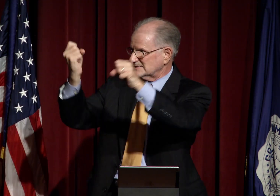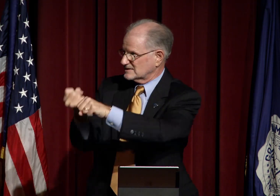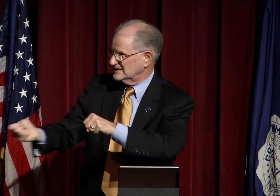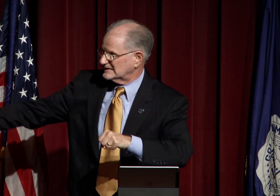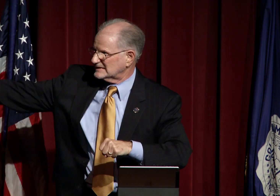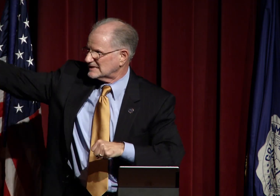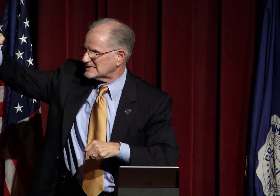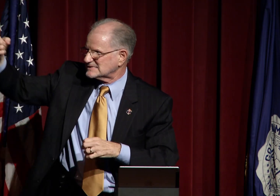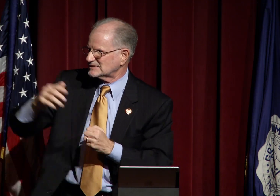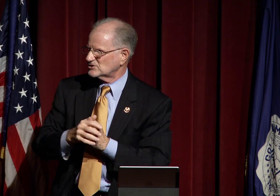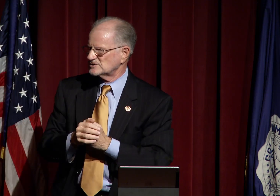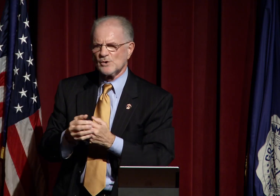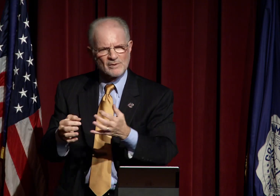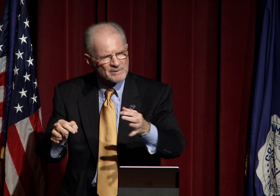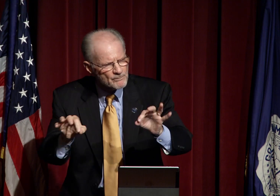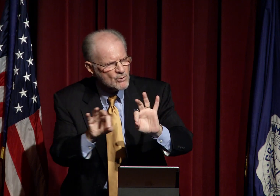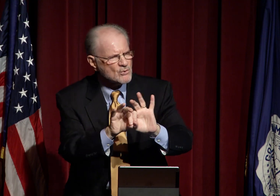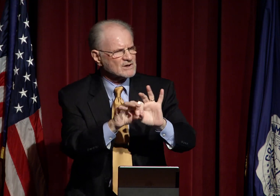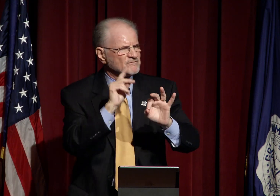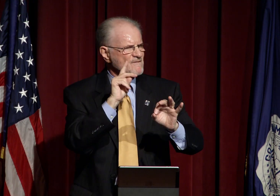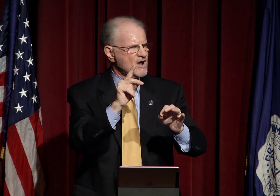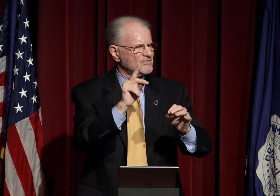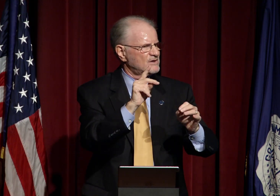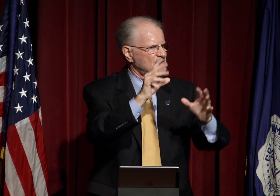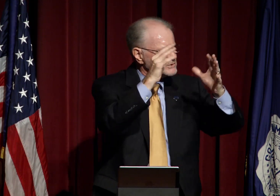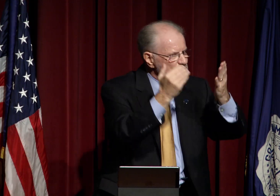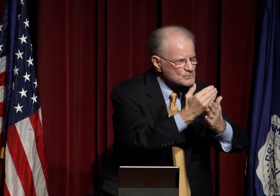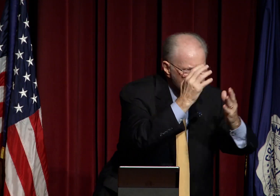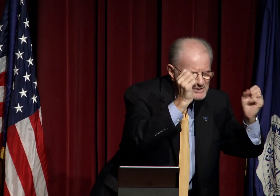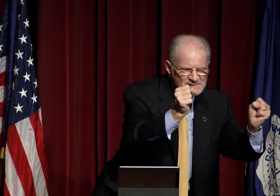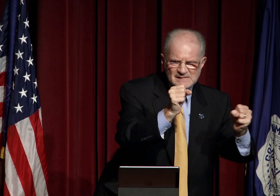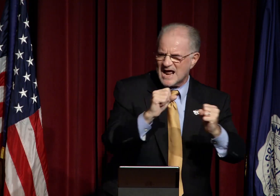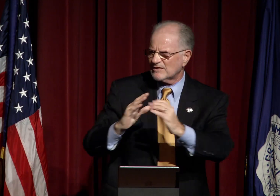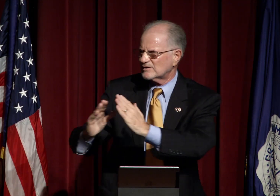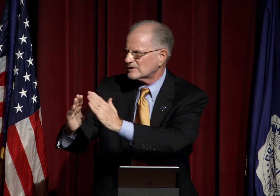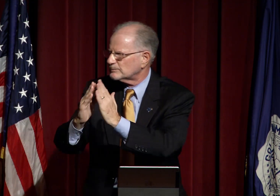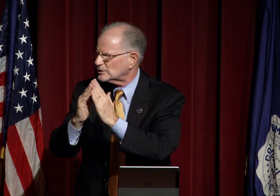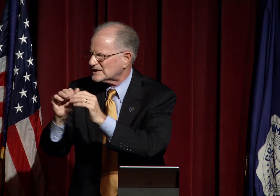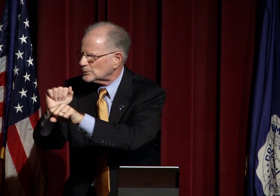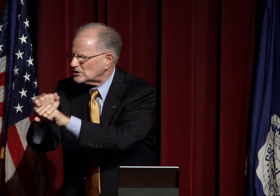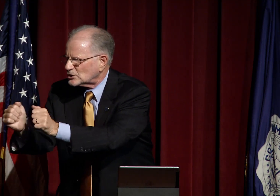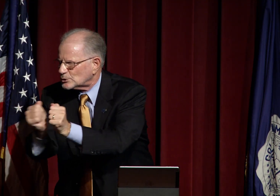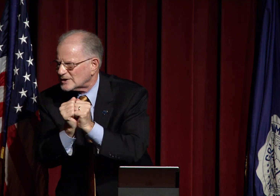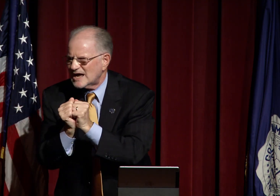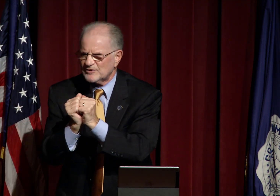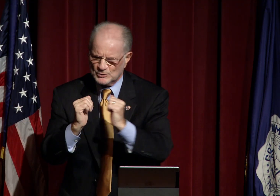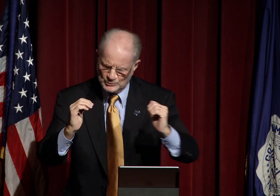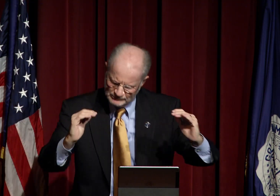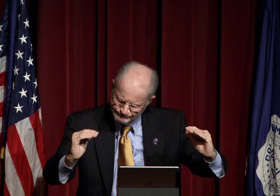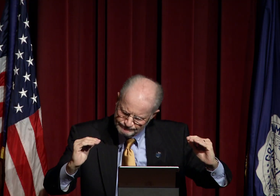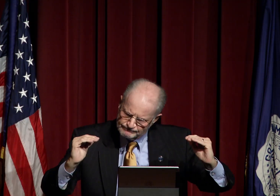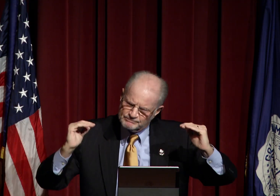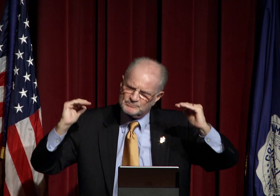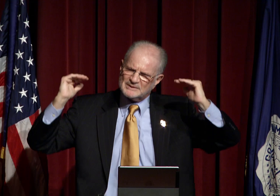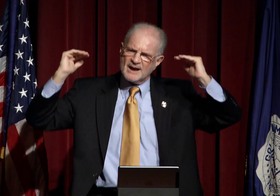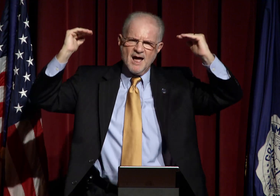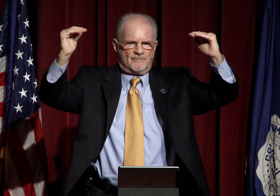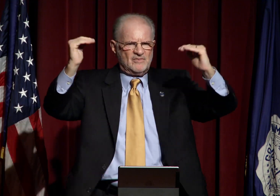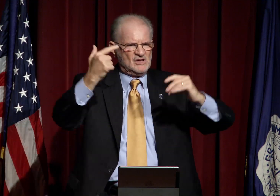nationwide search for the next president. It is important for both the community and the next president